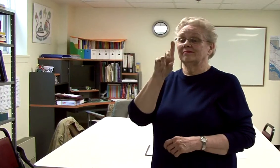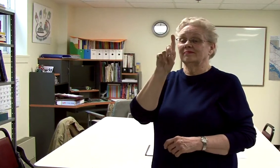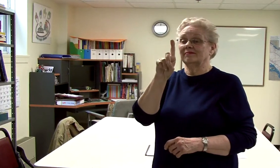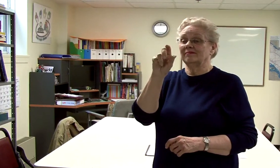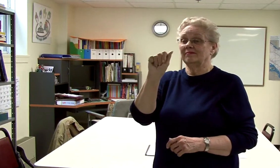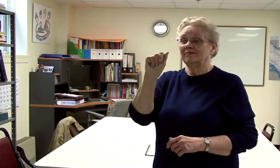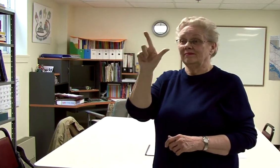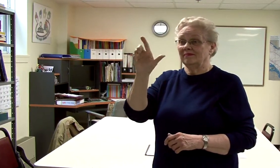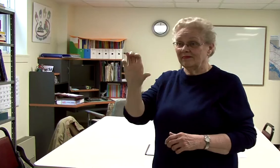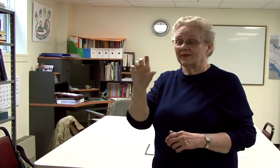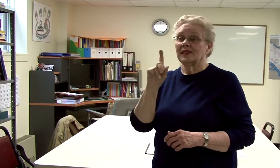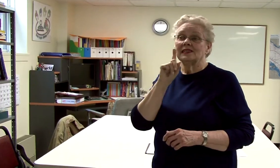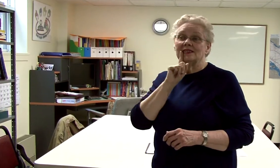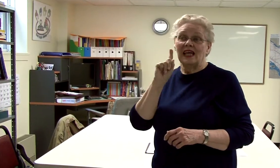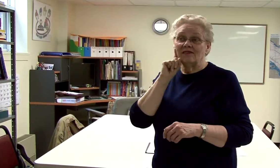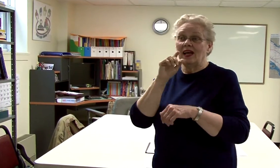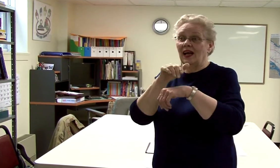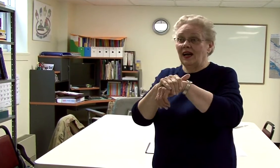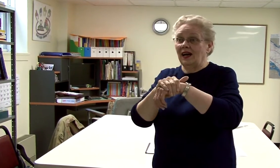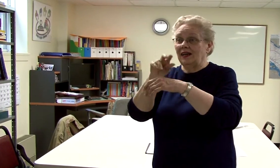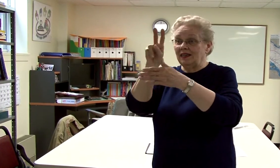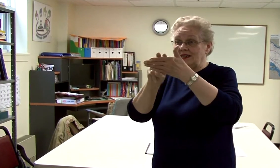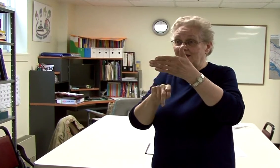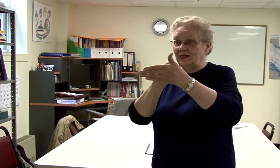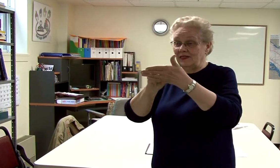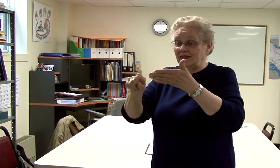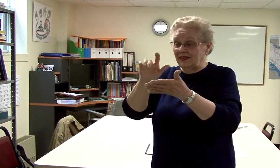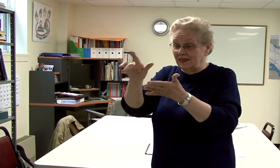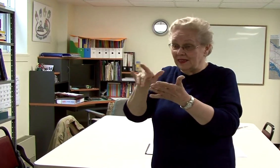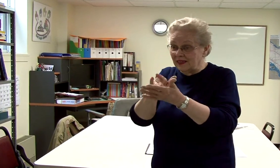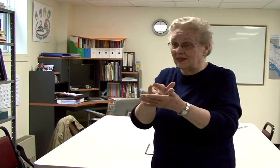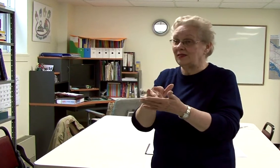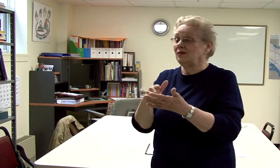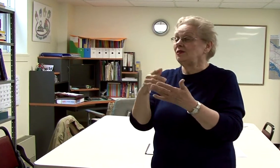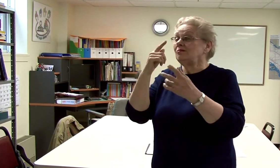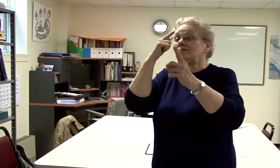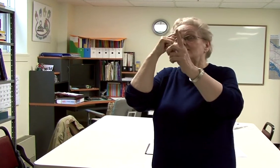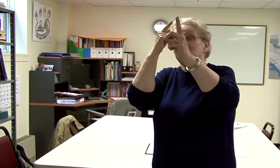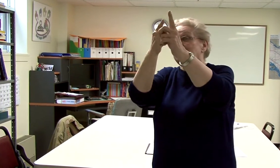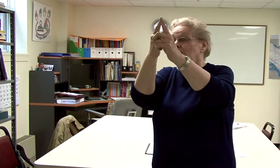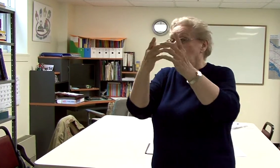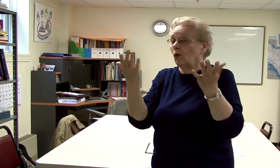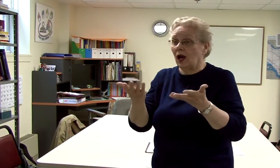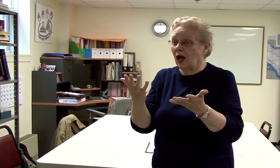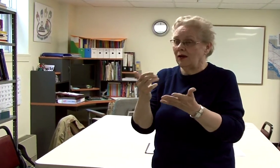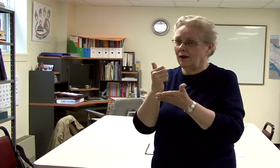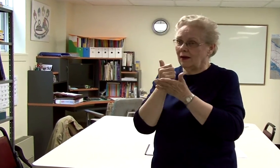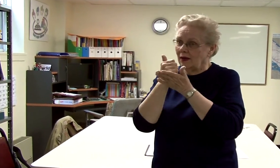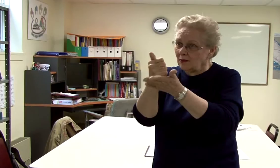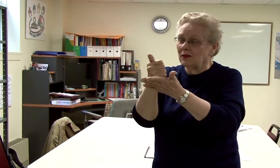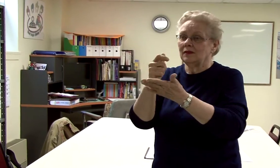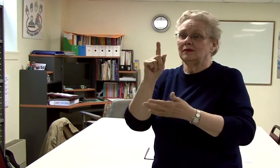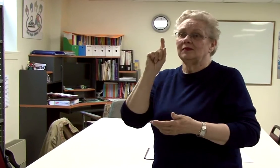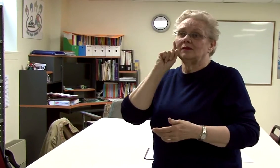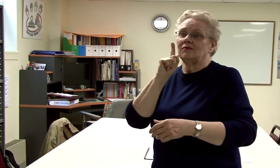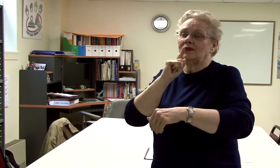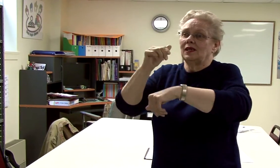The goal of Deaf Anglo Literacy Center is to help to English deaf person to learn reading and